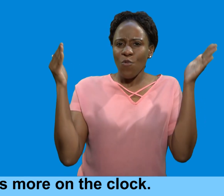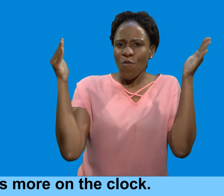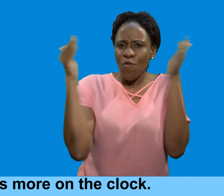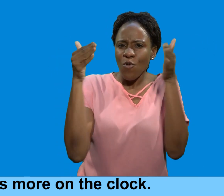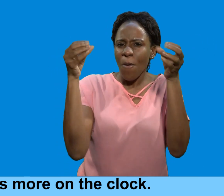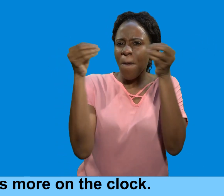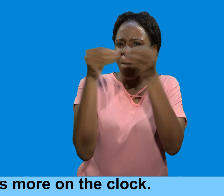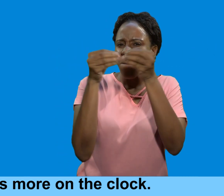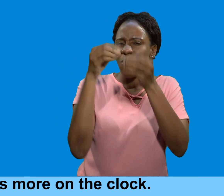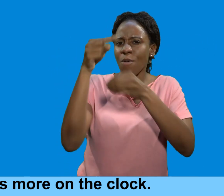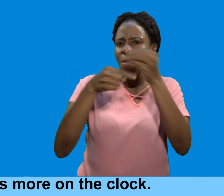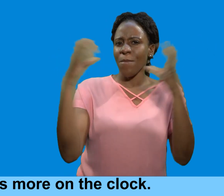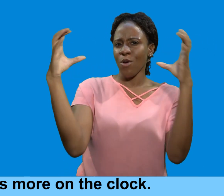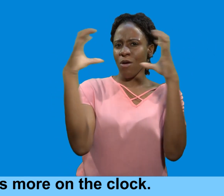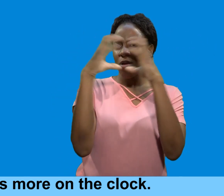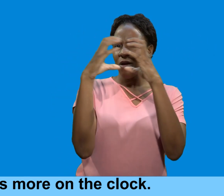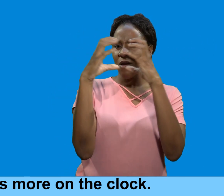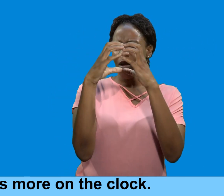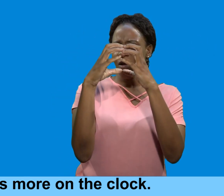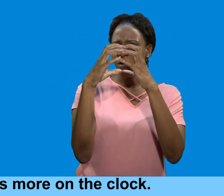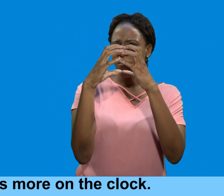Now we'll focus more on the clock.